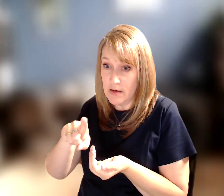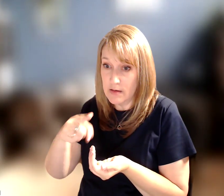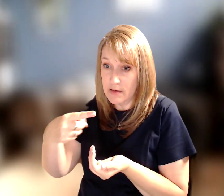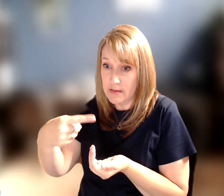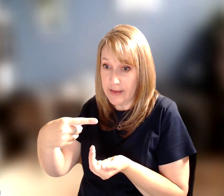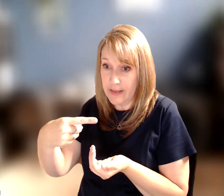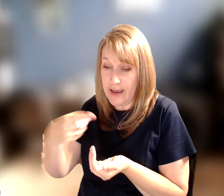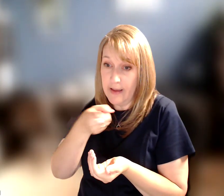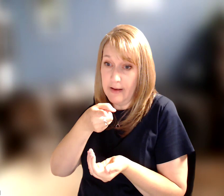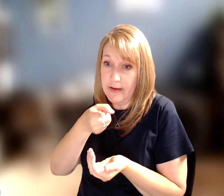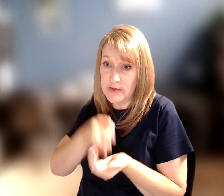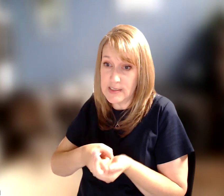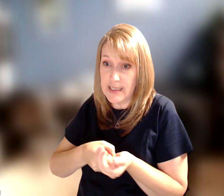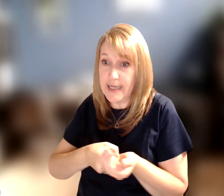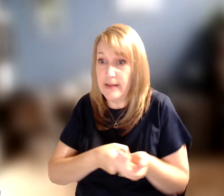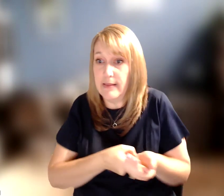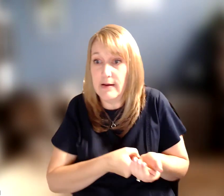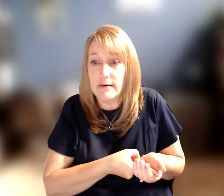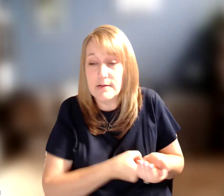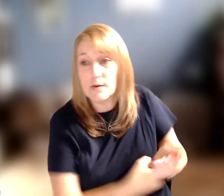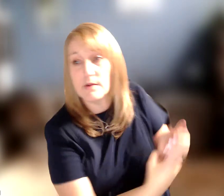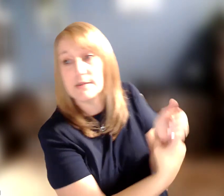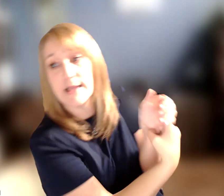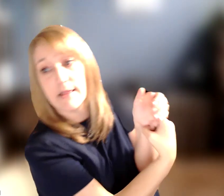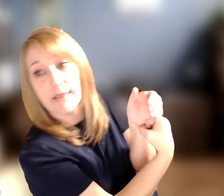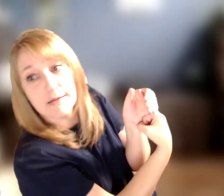dog like that, and you just lay it in there. So it looks like this.